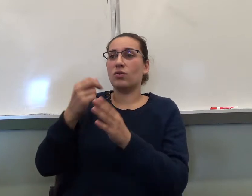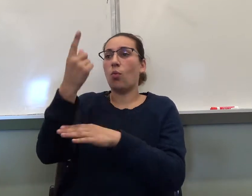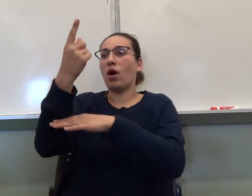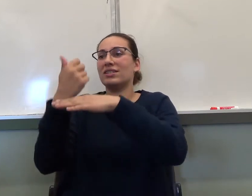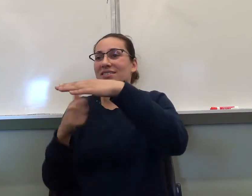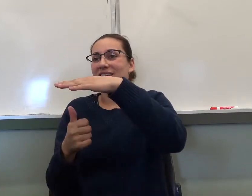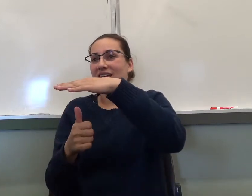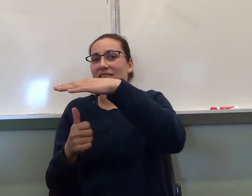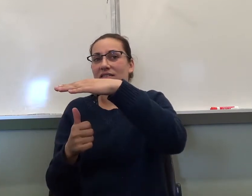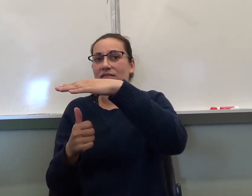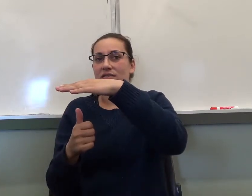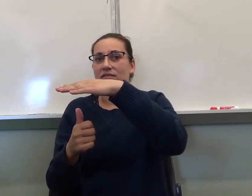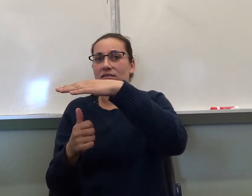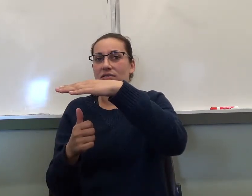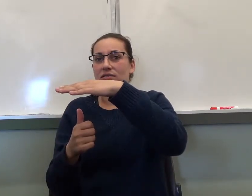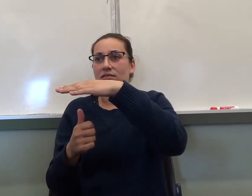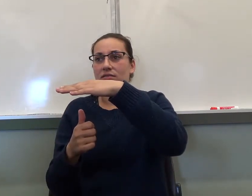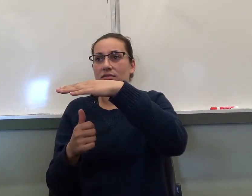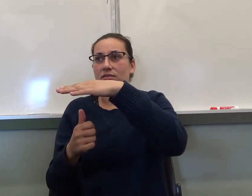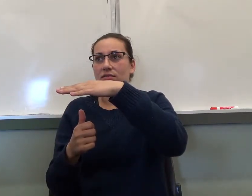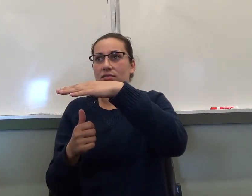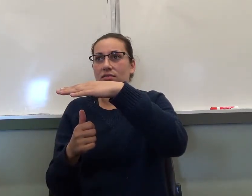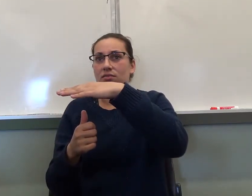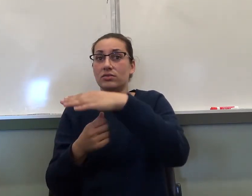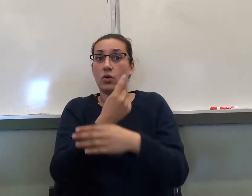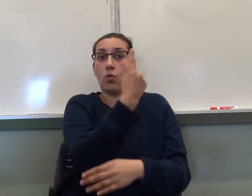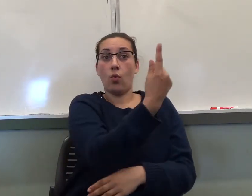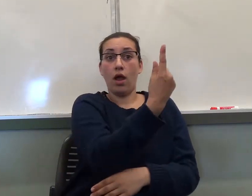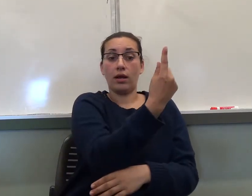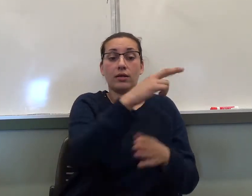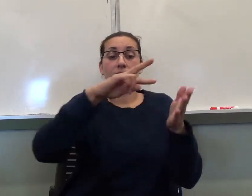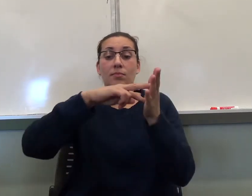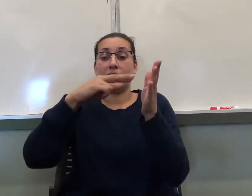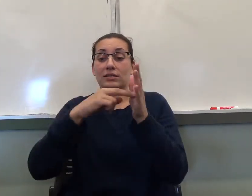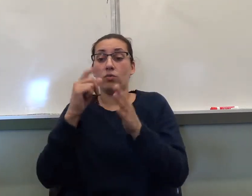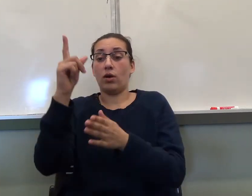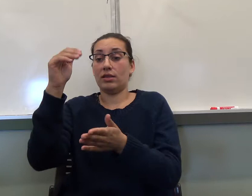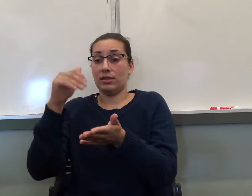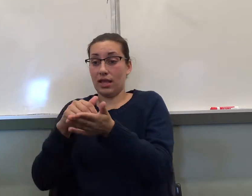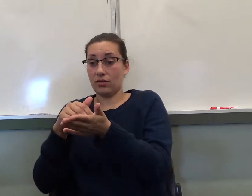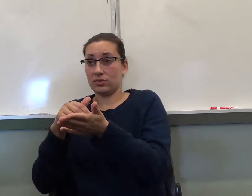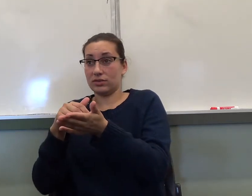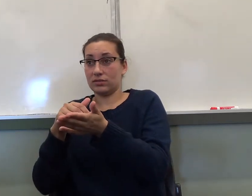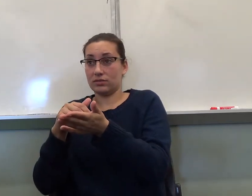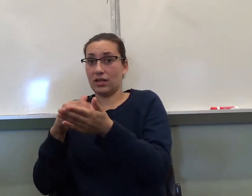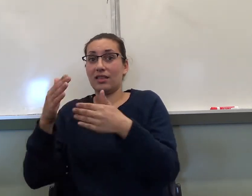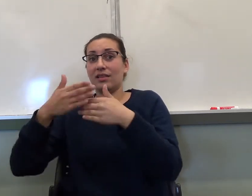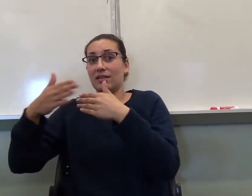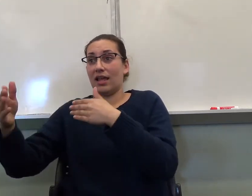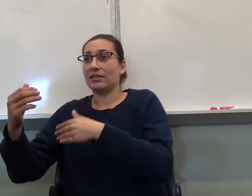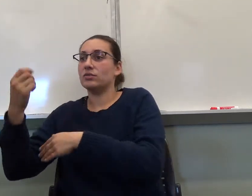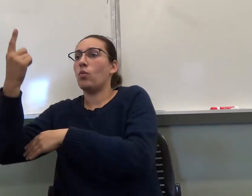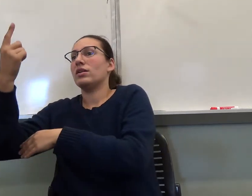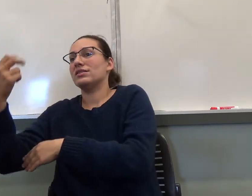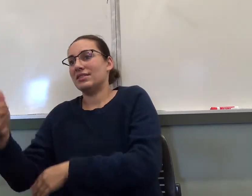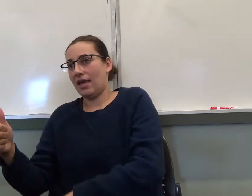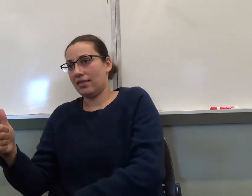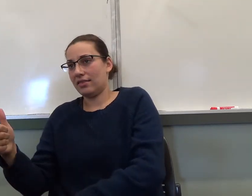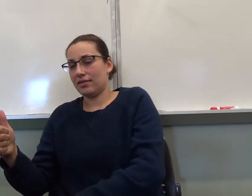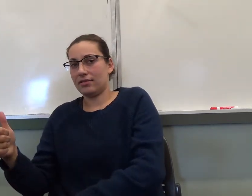two prefixes, is one denotes 1,000, the next one denotes 1/10 of that, or 100. And then you're